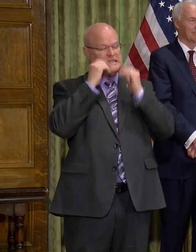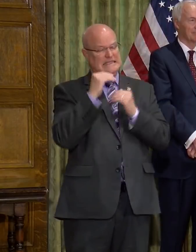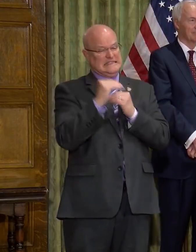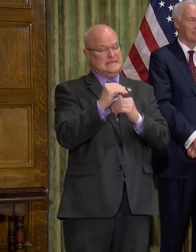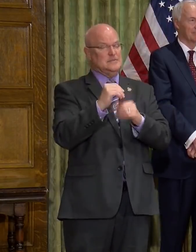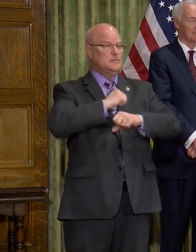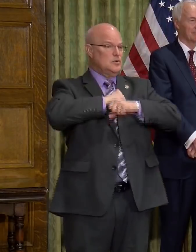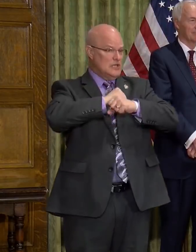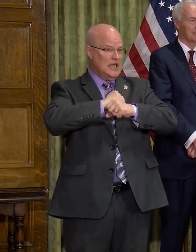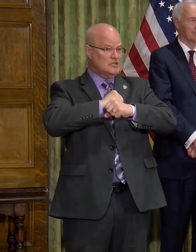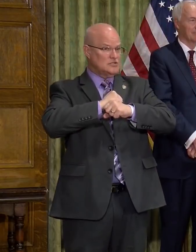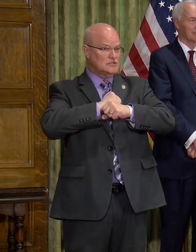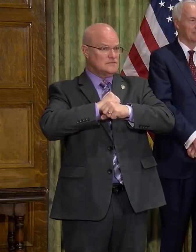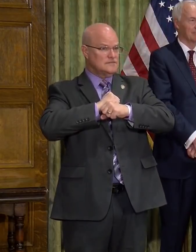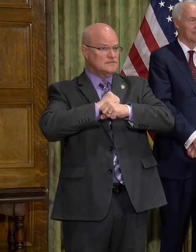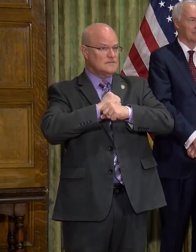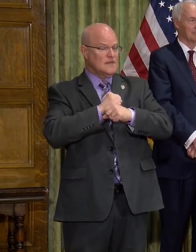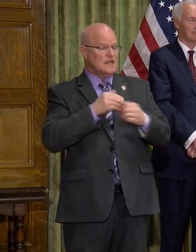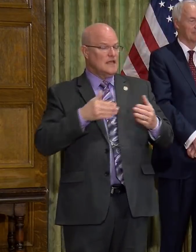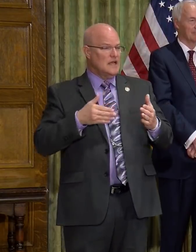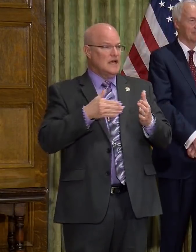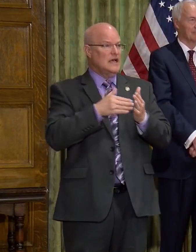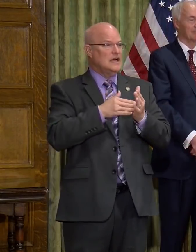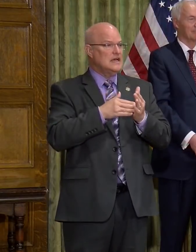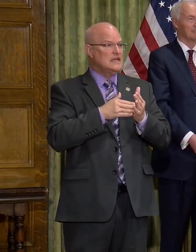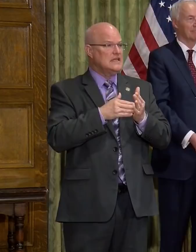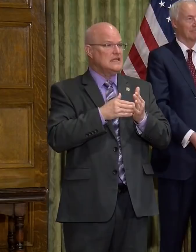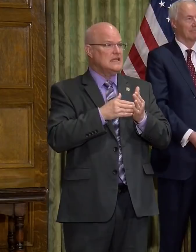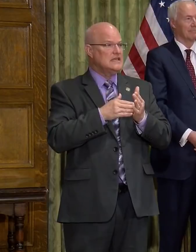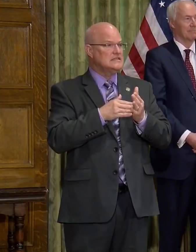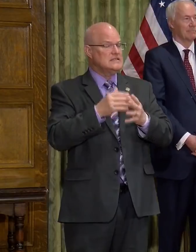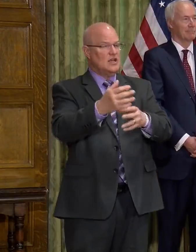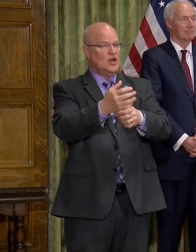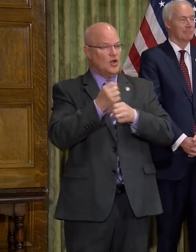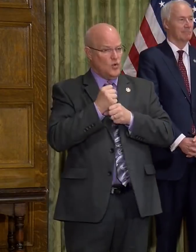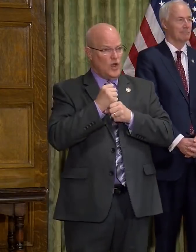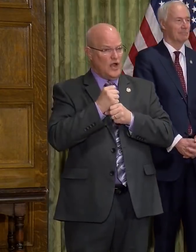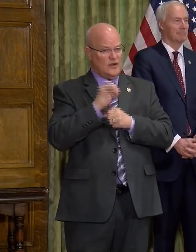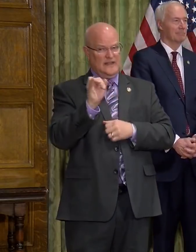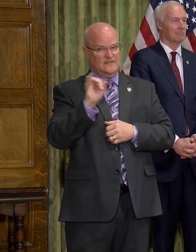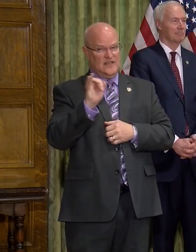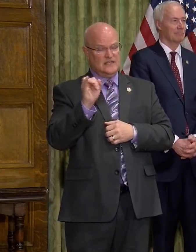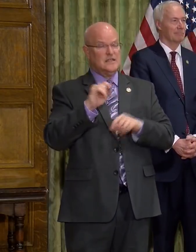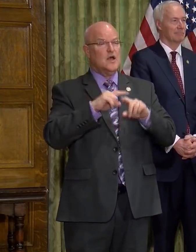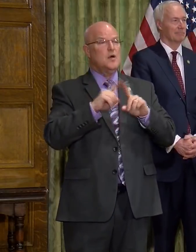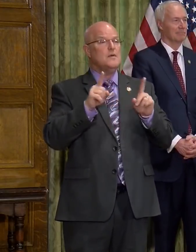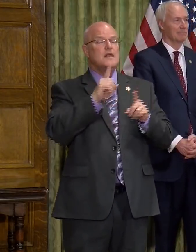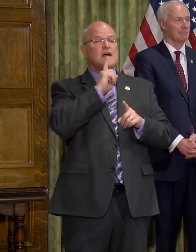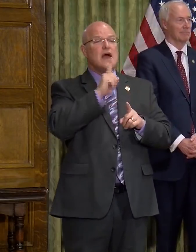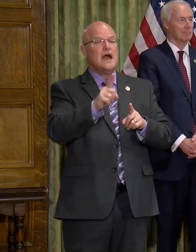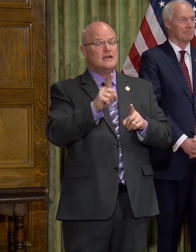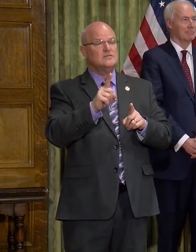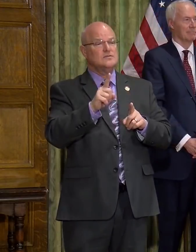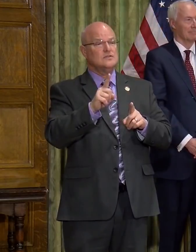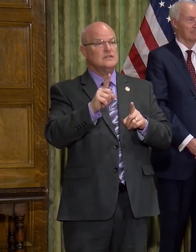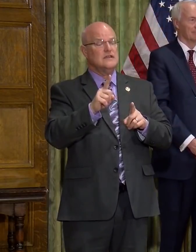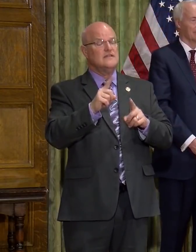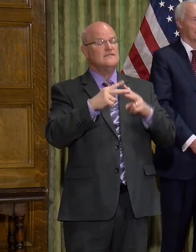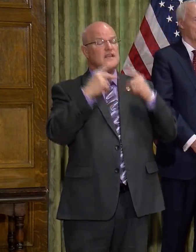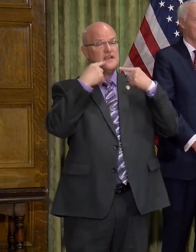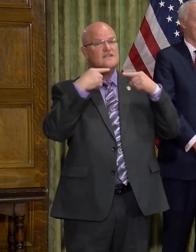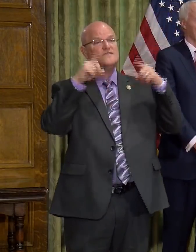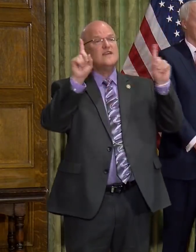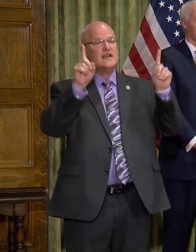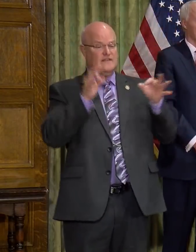limited protection against acquiring infection, but they're actually quite